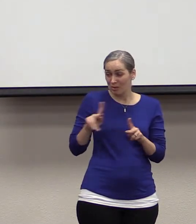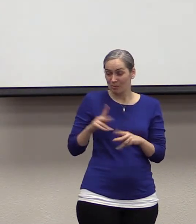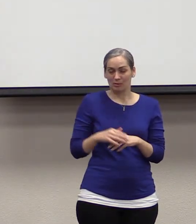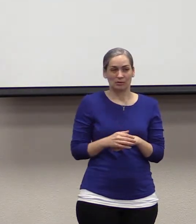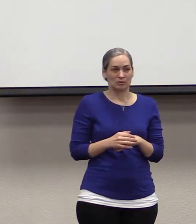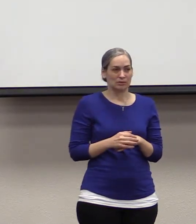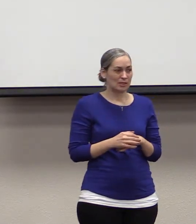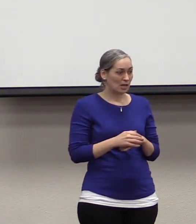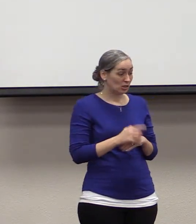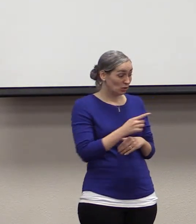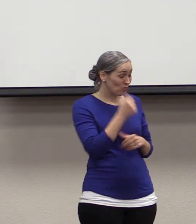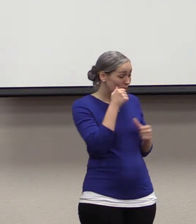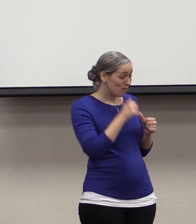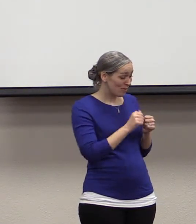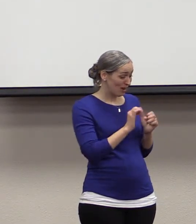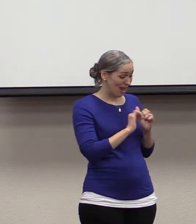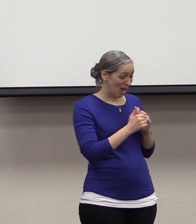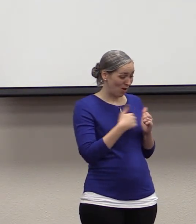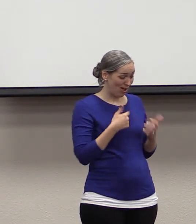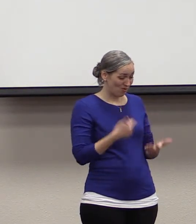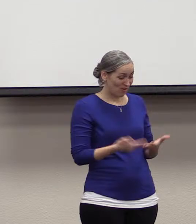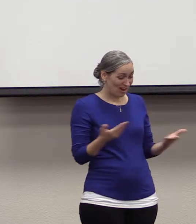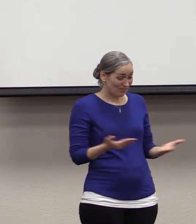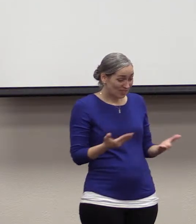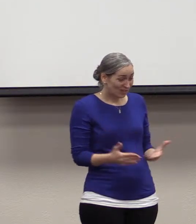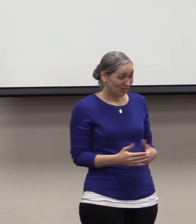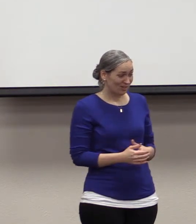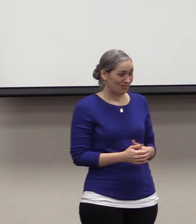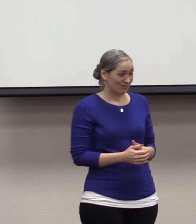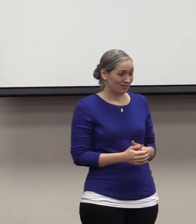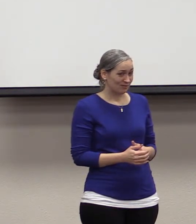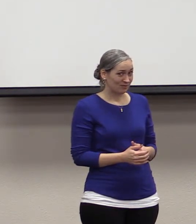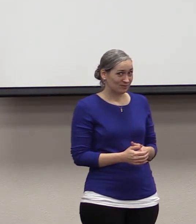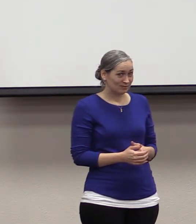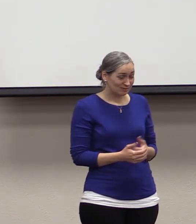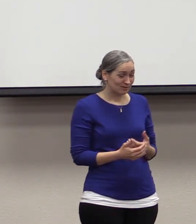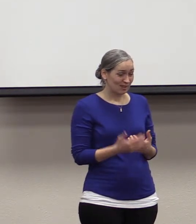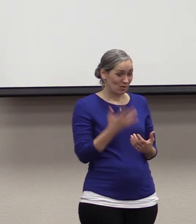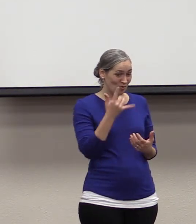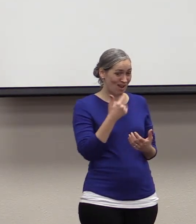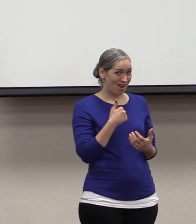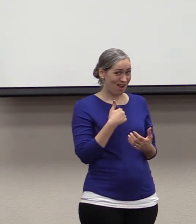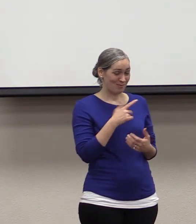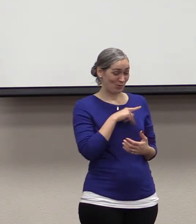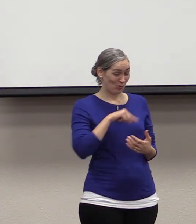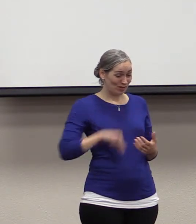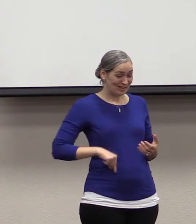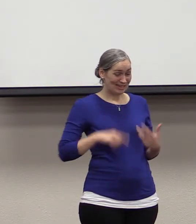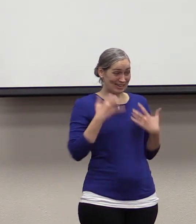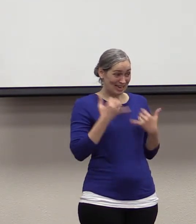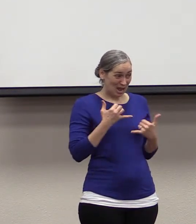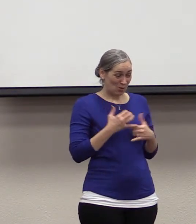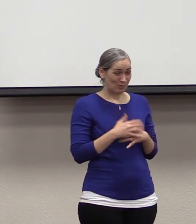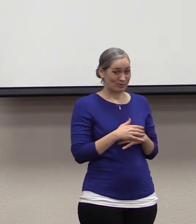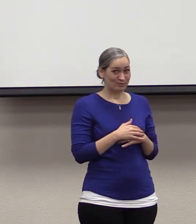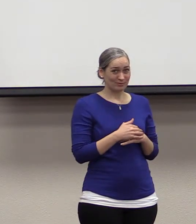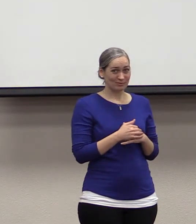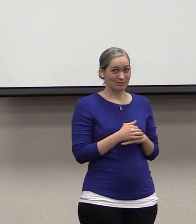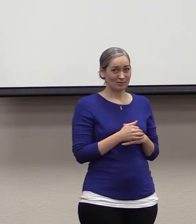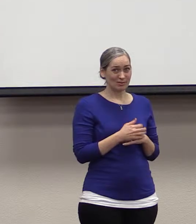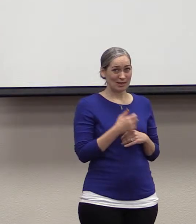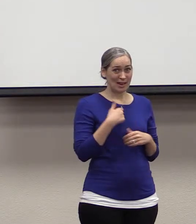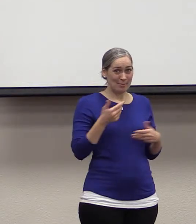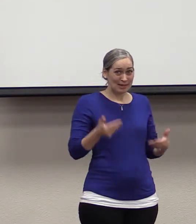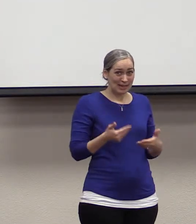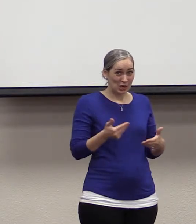Mordecai, don't you remember how I got here in the first place? Why I'm even queen now?